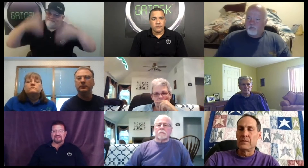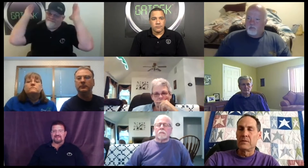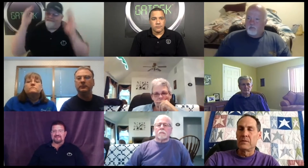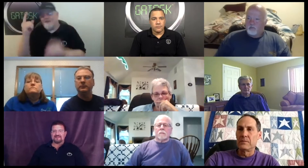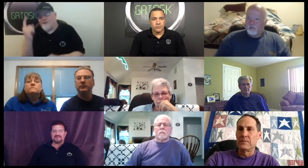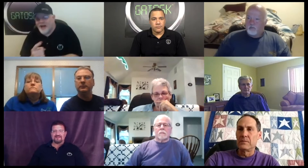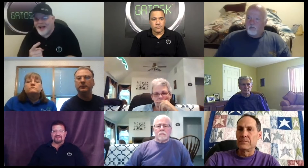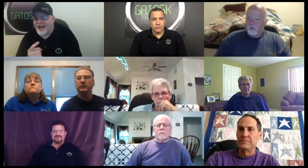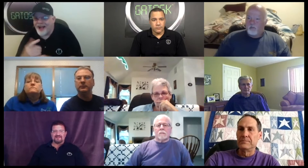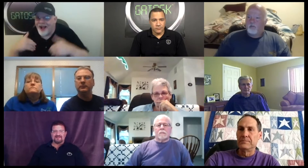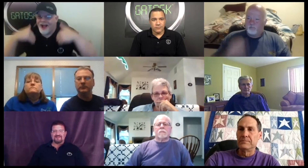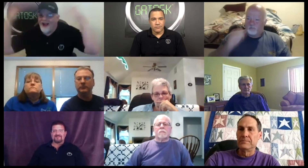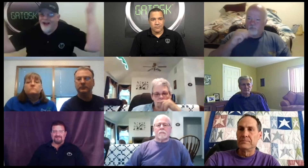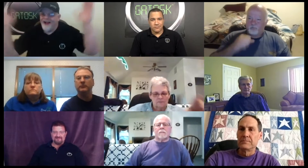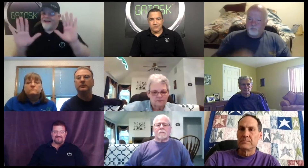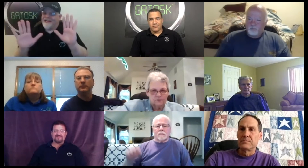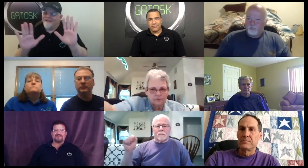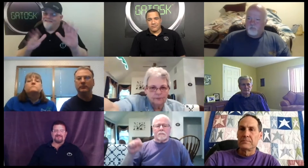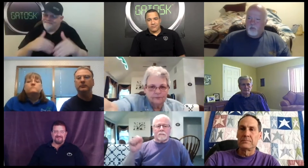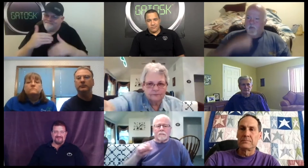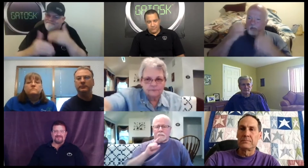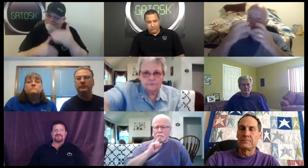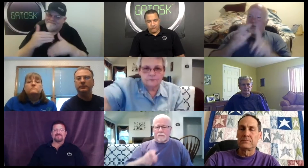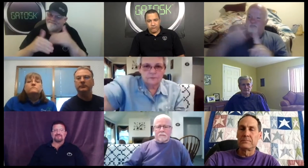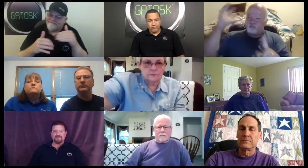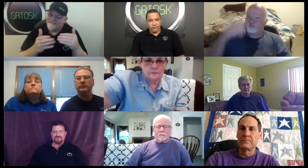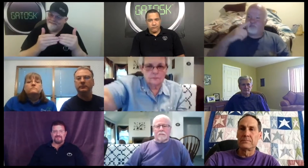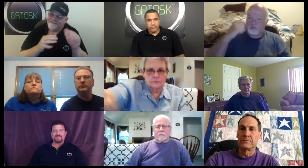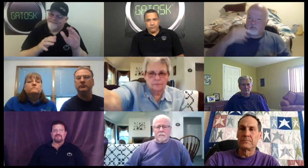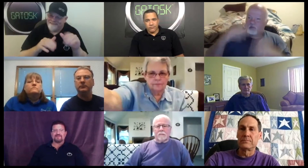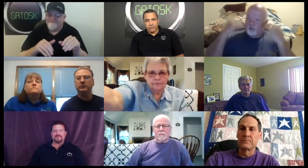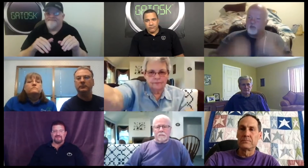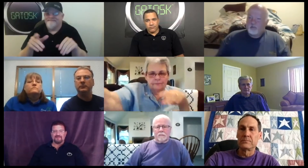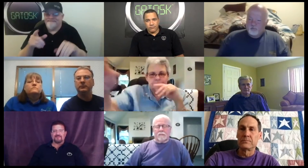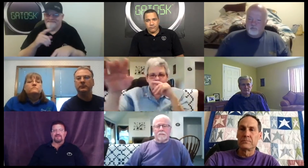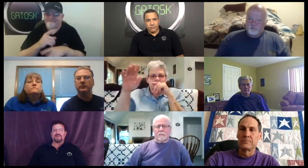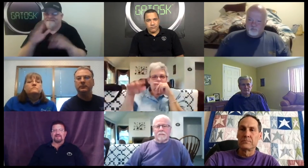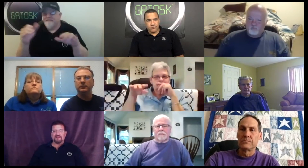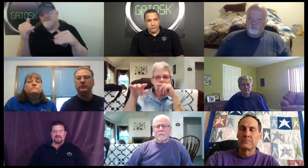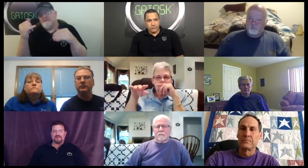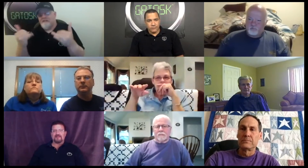because it can get quite overwhelming. So I agree, and you lose people that way.